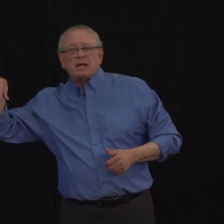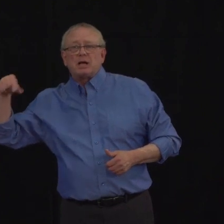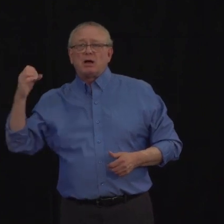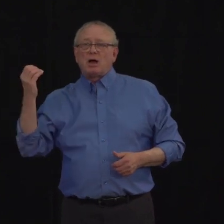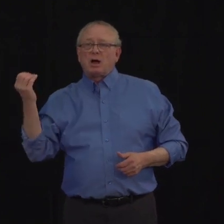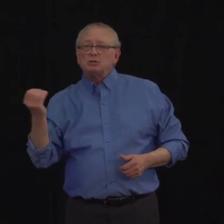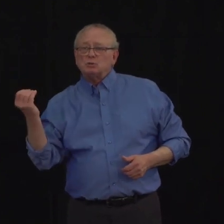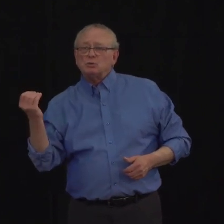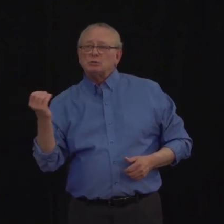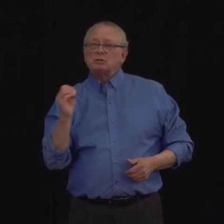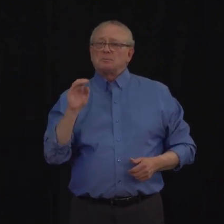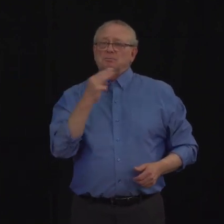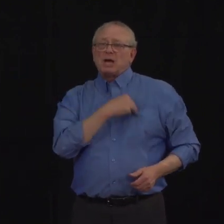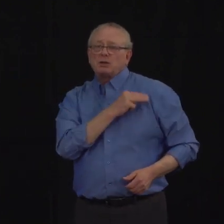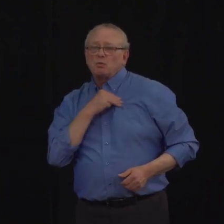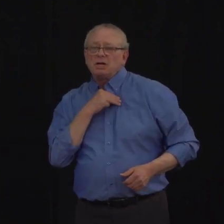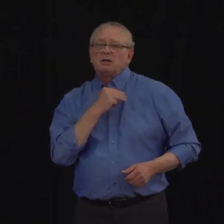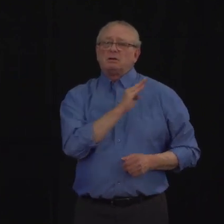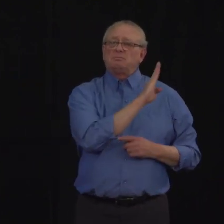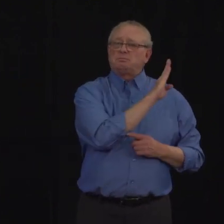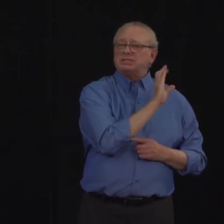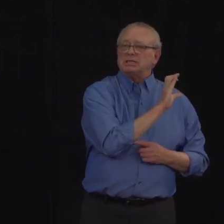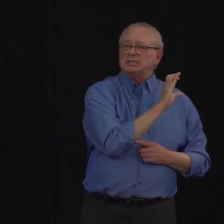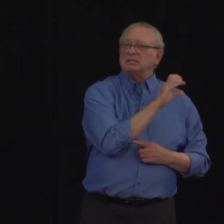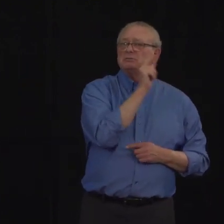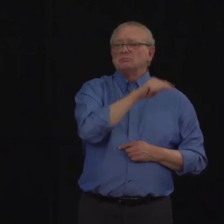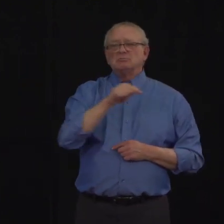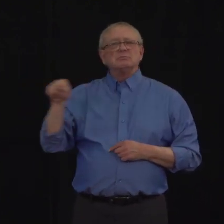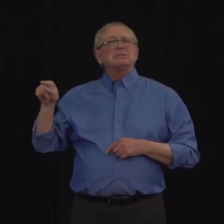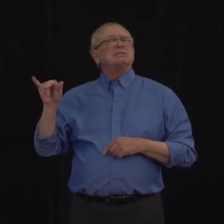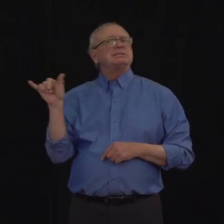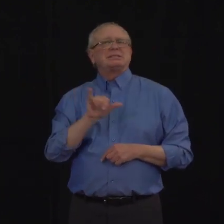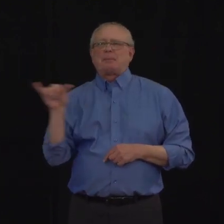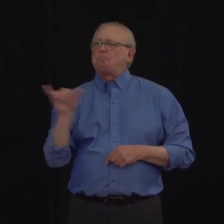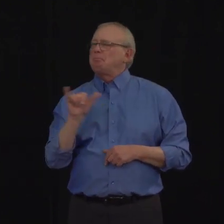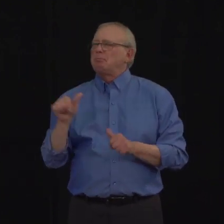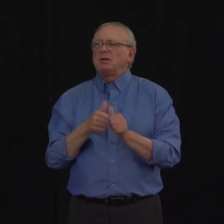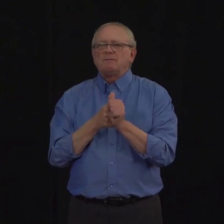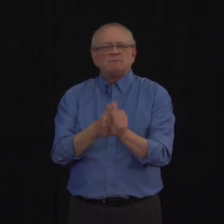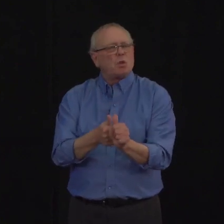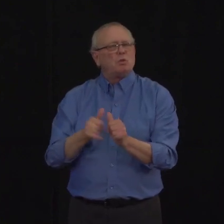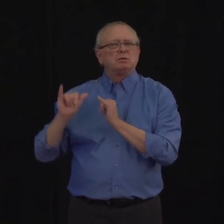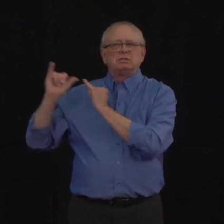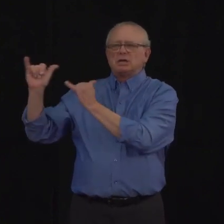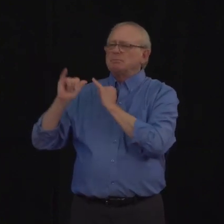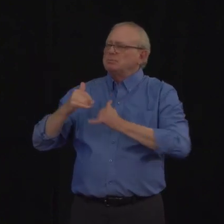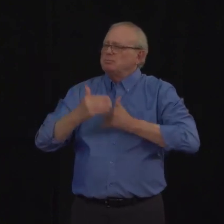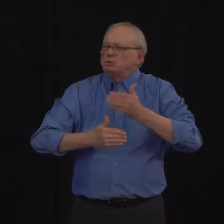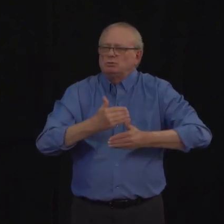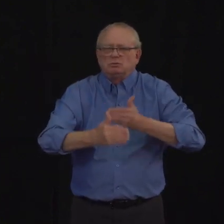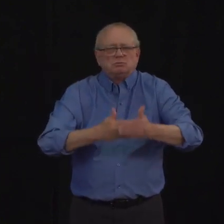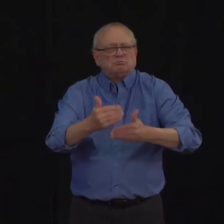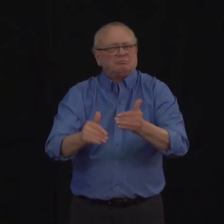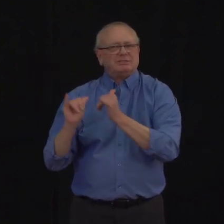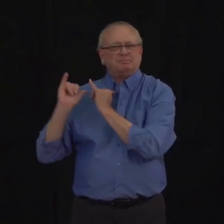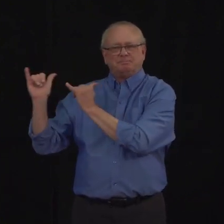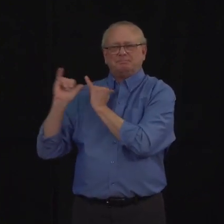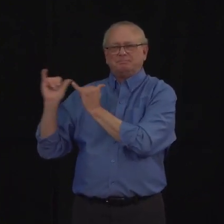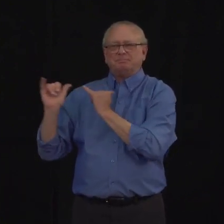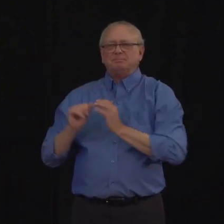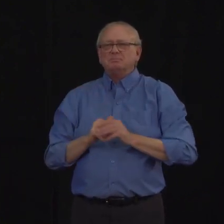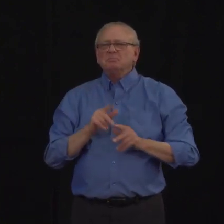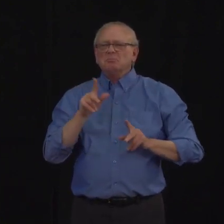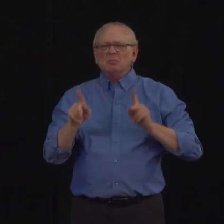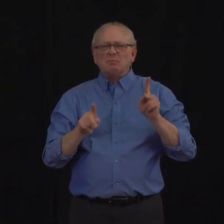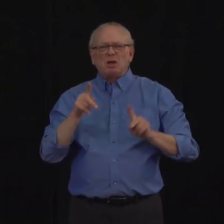who are making the same decision about PPE distribution. I'd like to preemptively address any fear that Alberta is running out